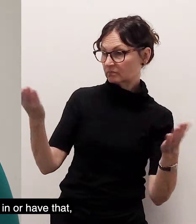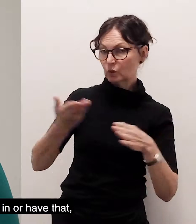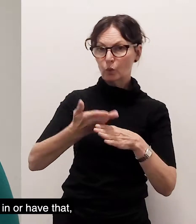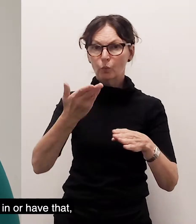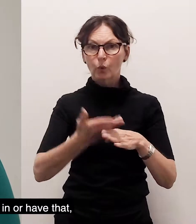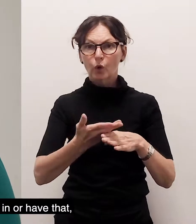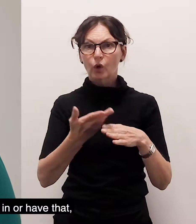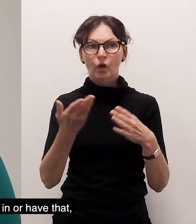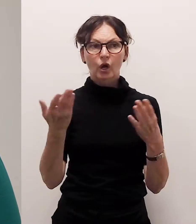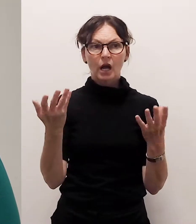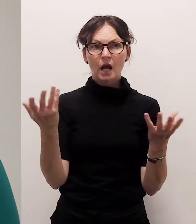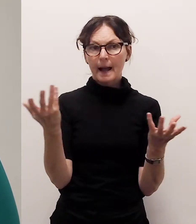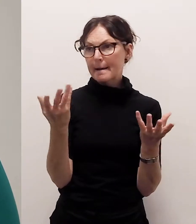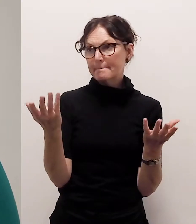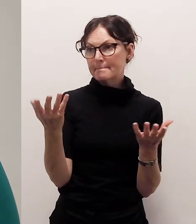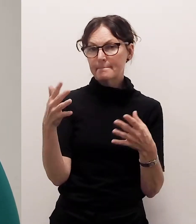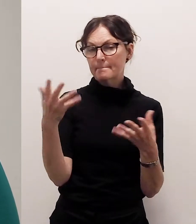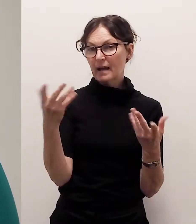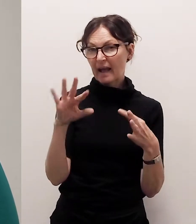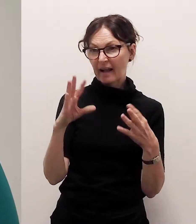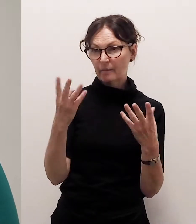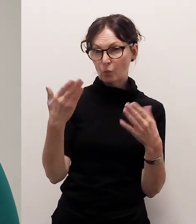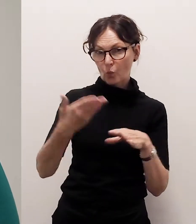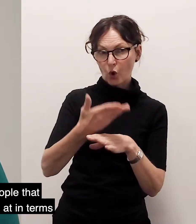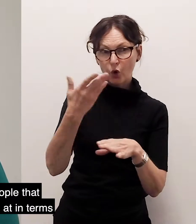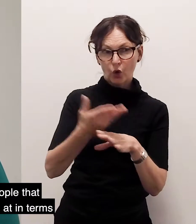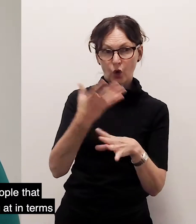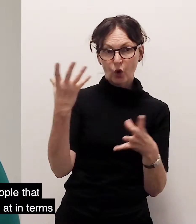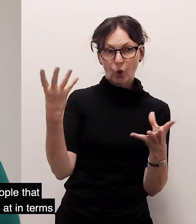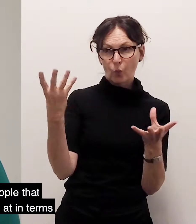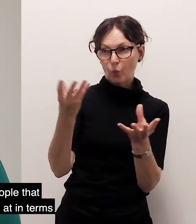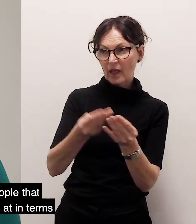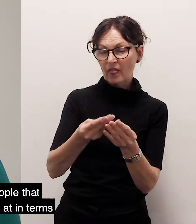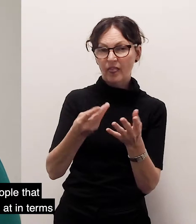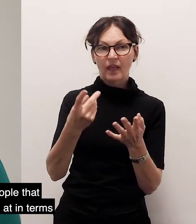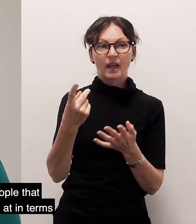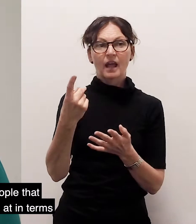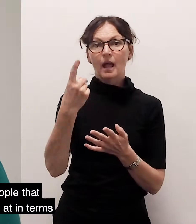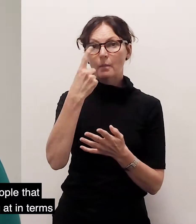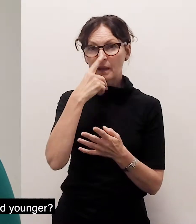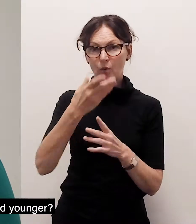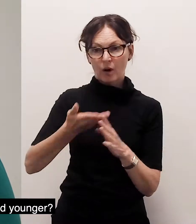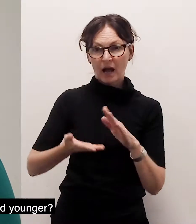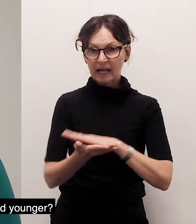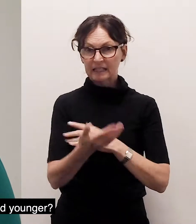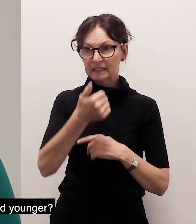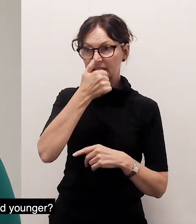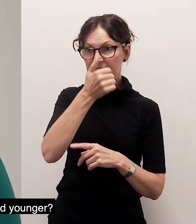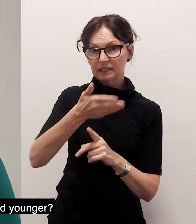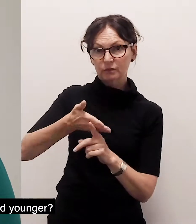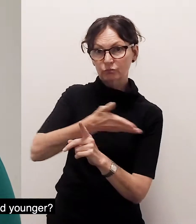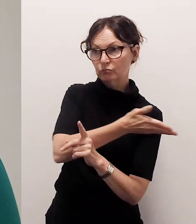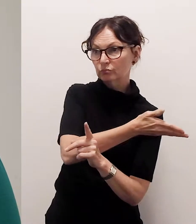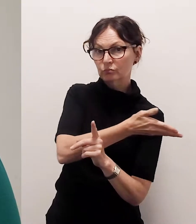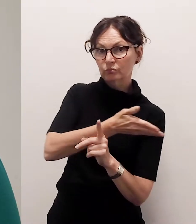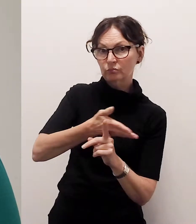work in or have that, I guess, group of people that they're looking at in terms of 6 years